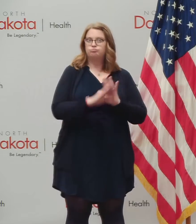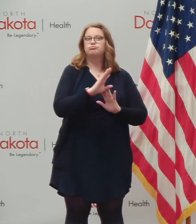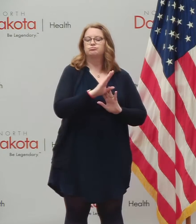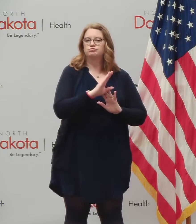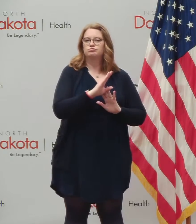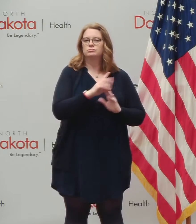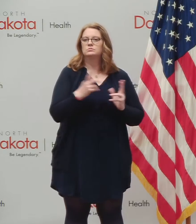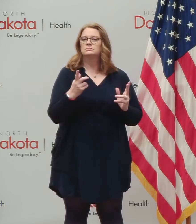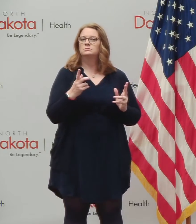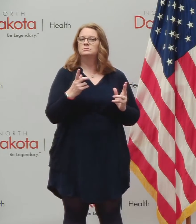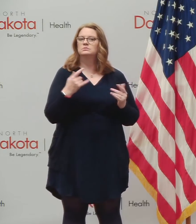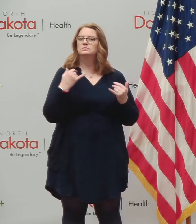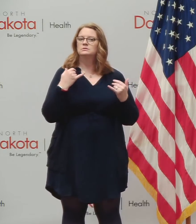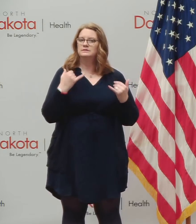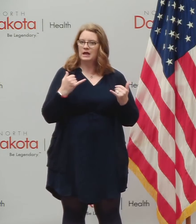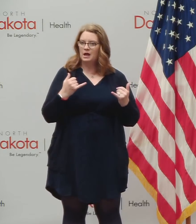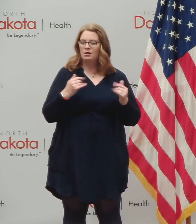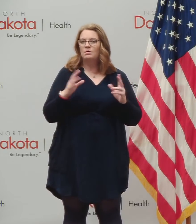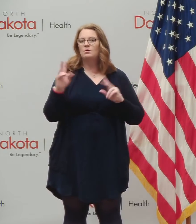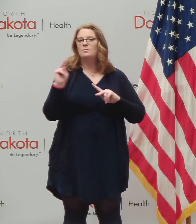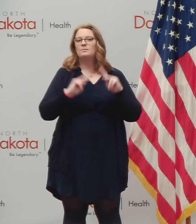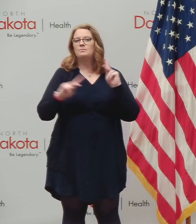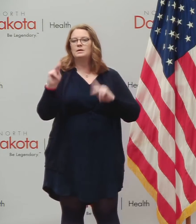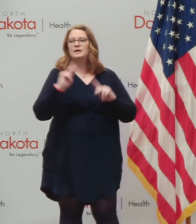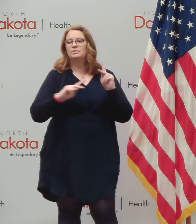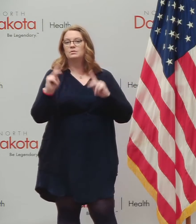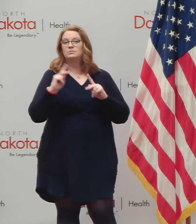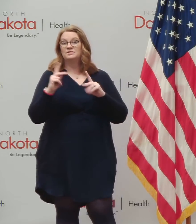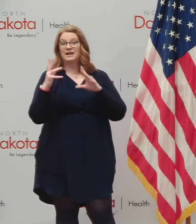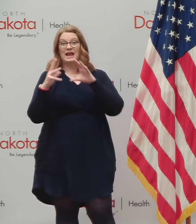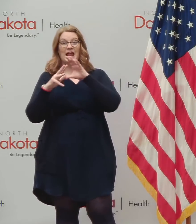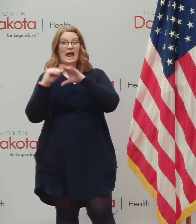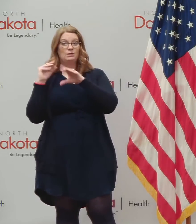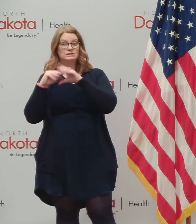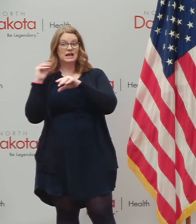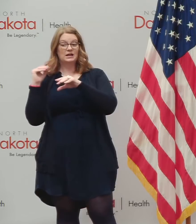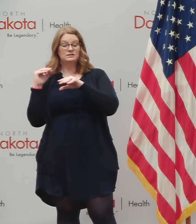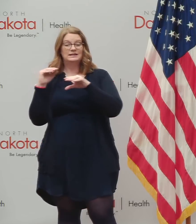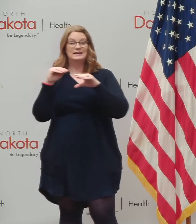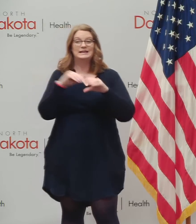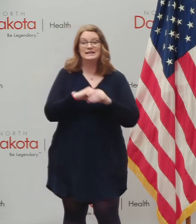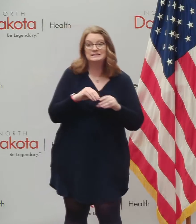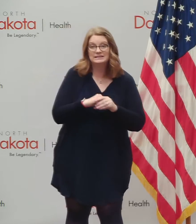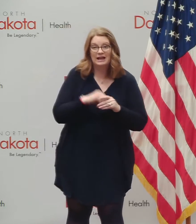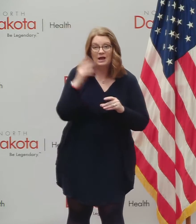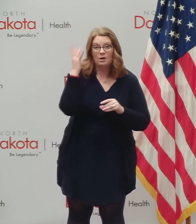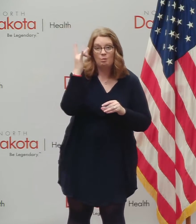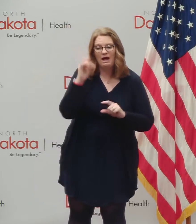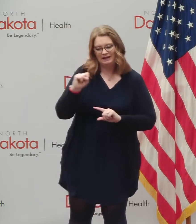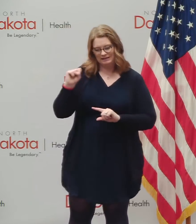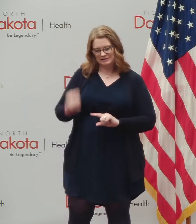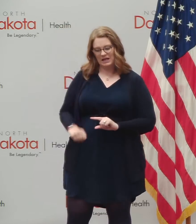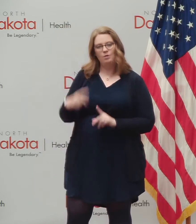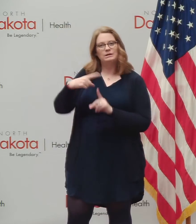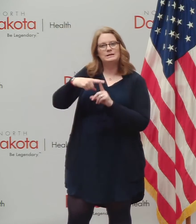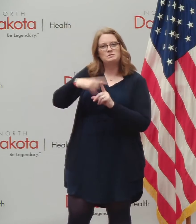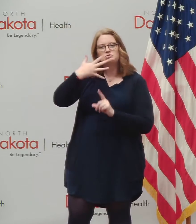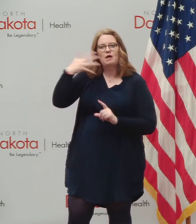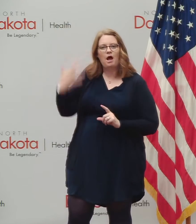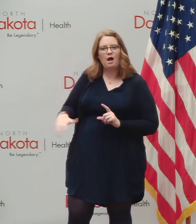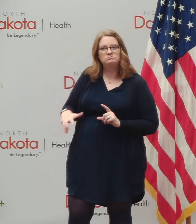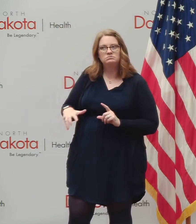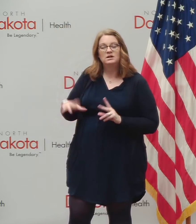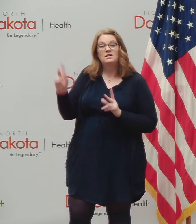now know that people were moving from outdoors to indoors as temperatures soared in the south. In some of those